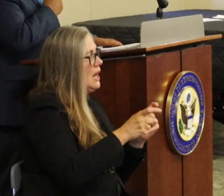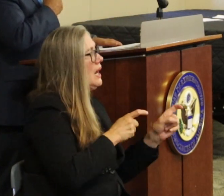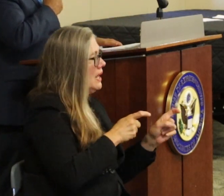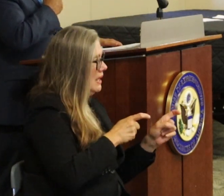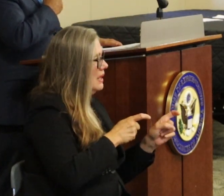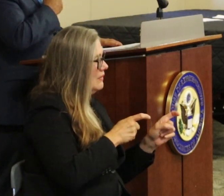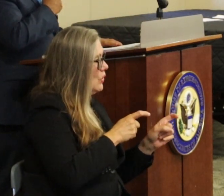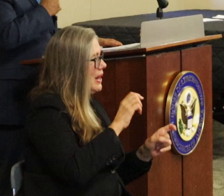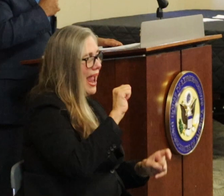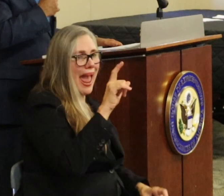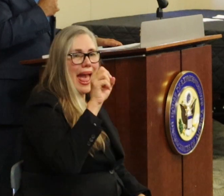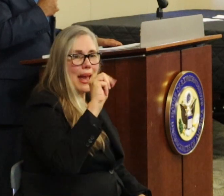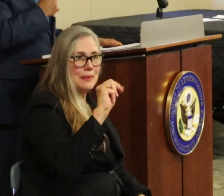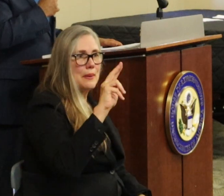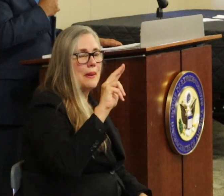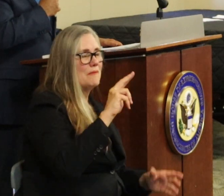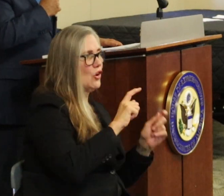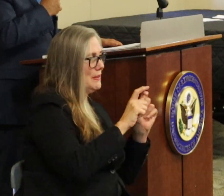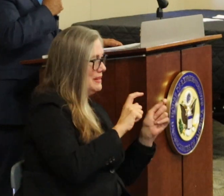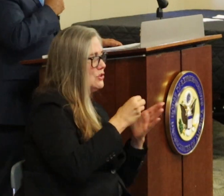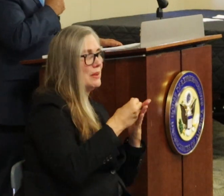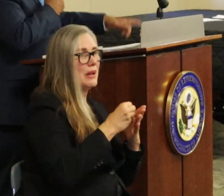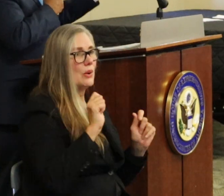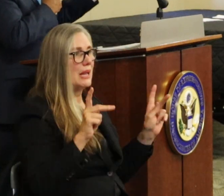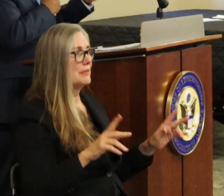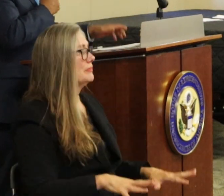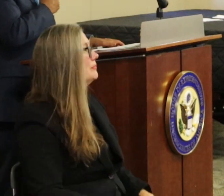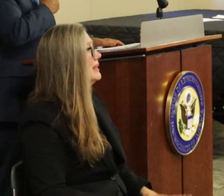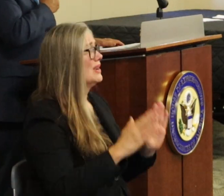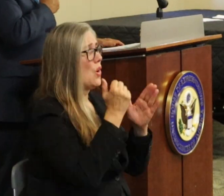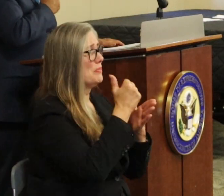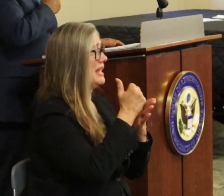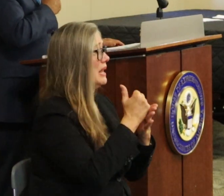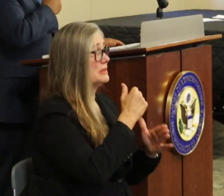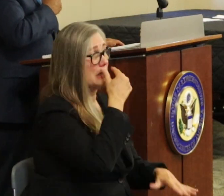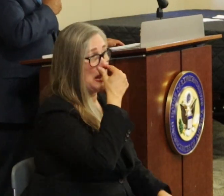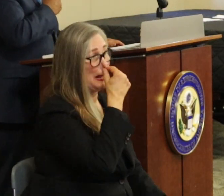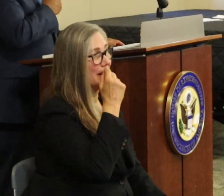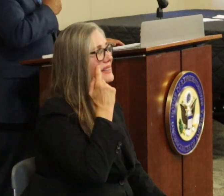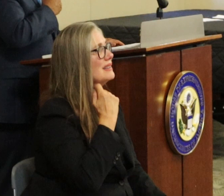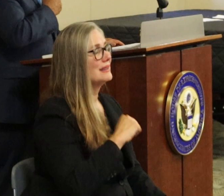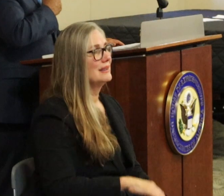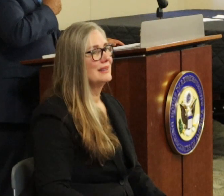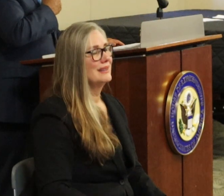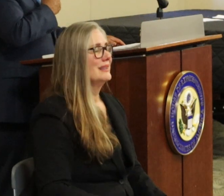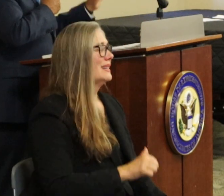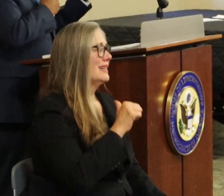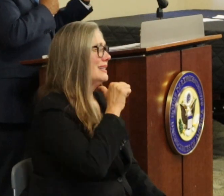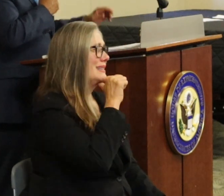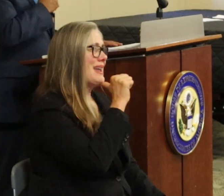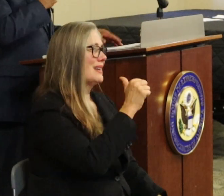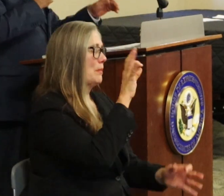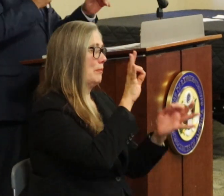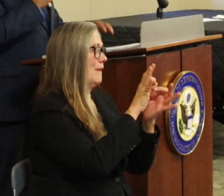most, right? All right. I hope that helps. It's not the panacea, but it